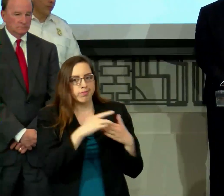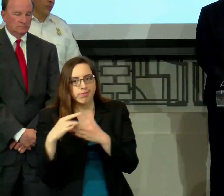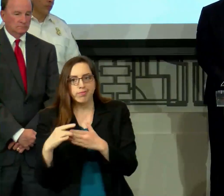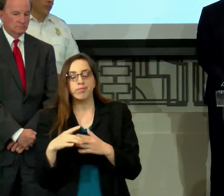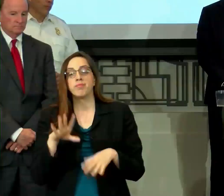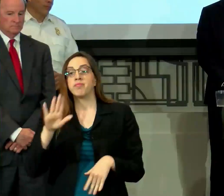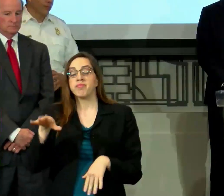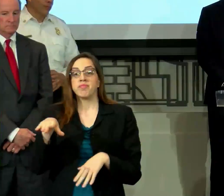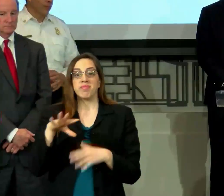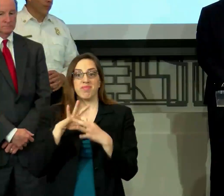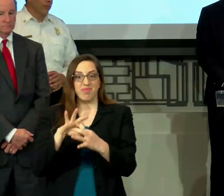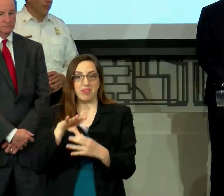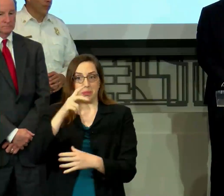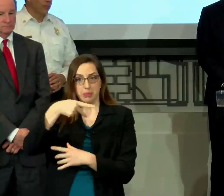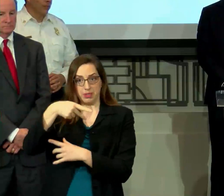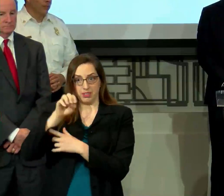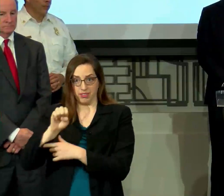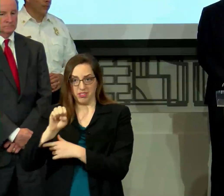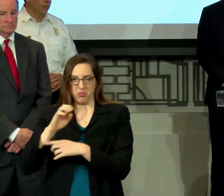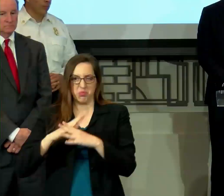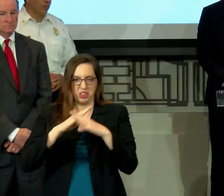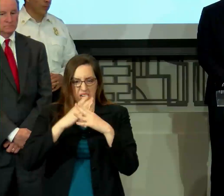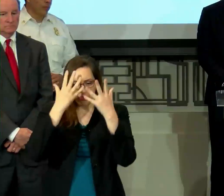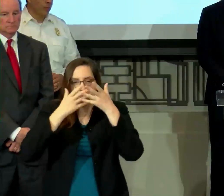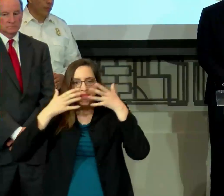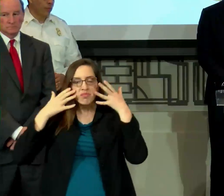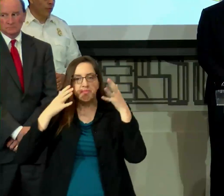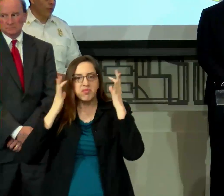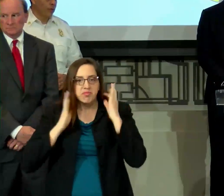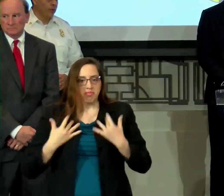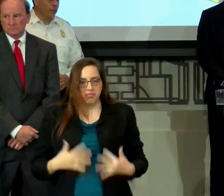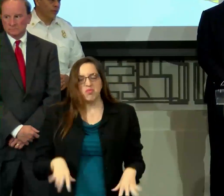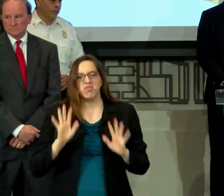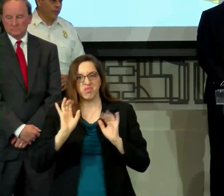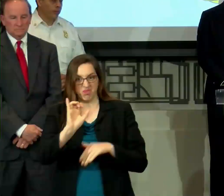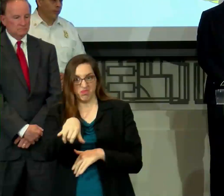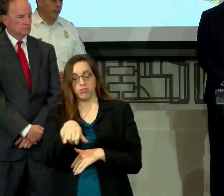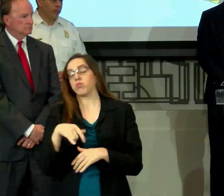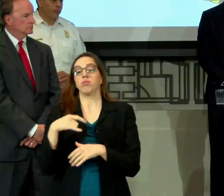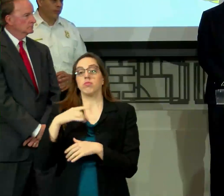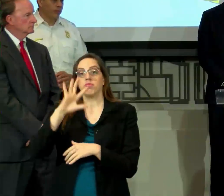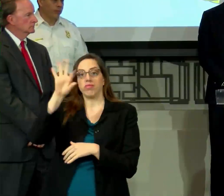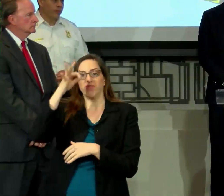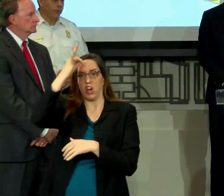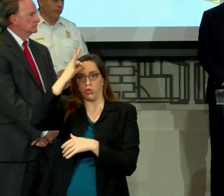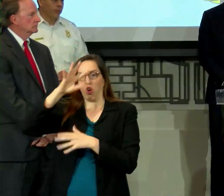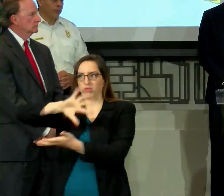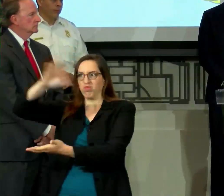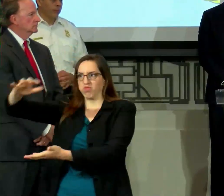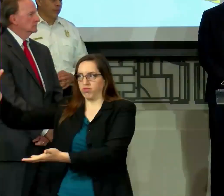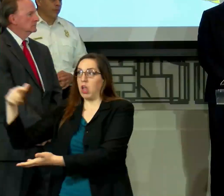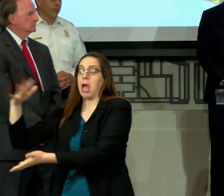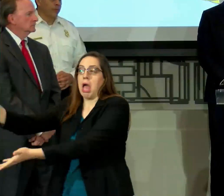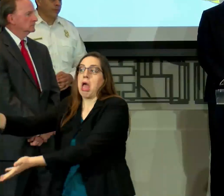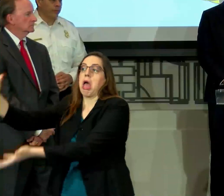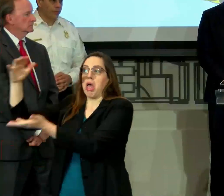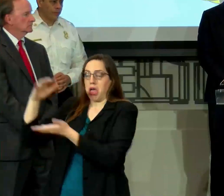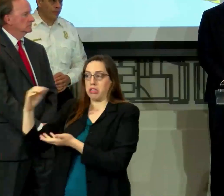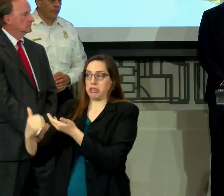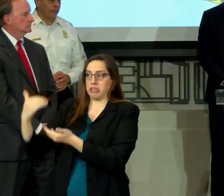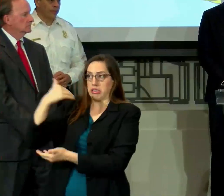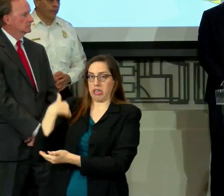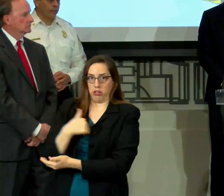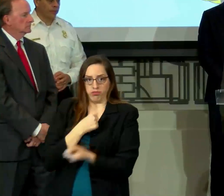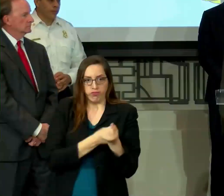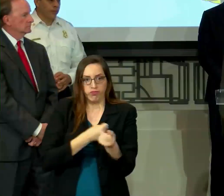the PPEs, on Monday, we received a shipment from the federal stockpile to support the